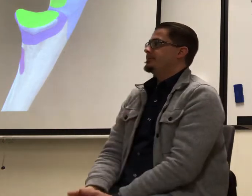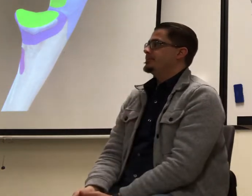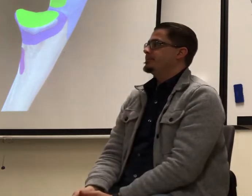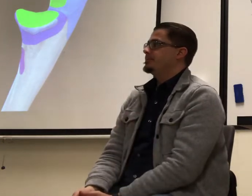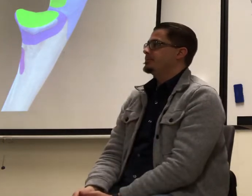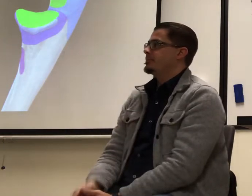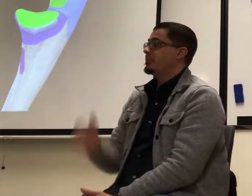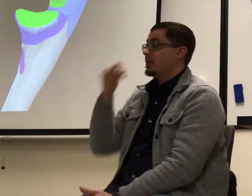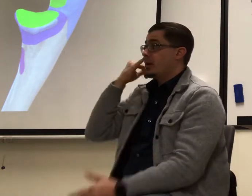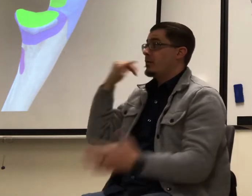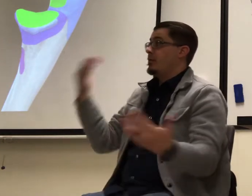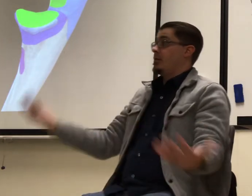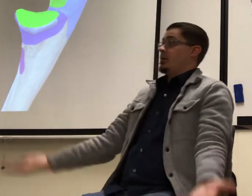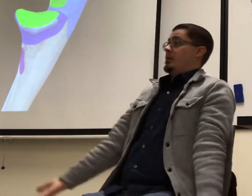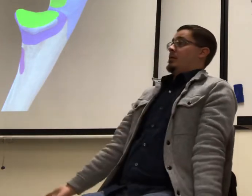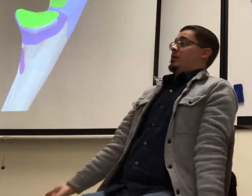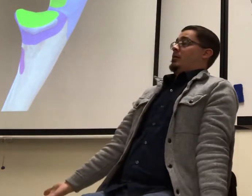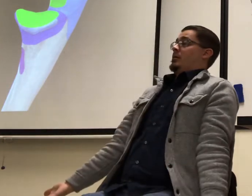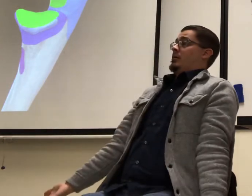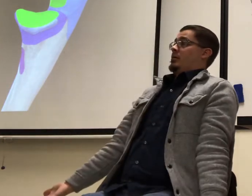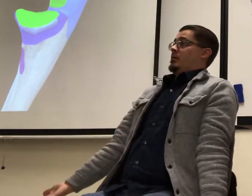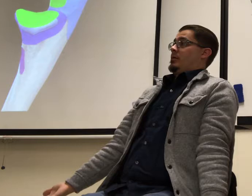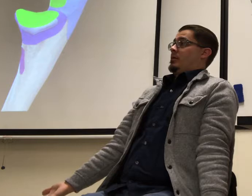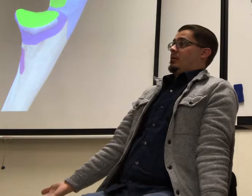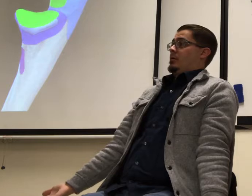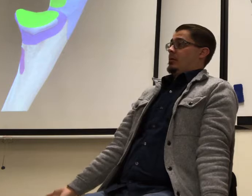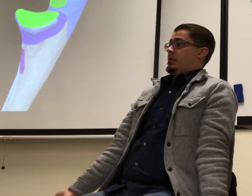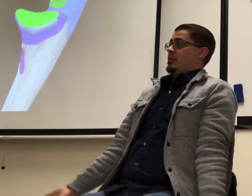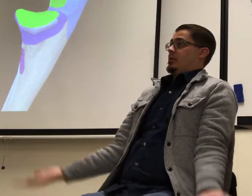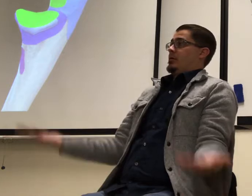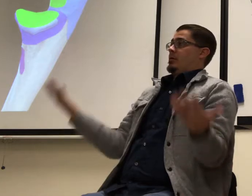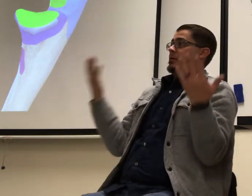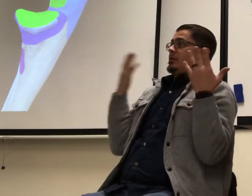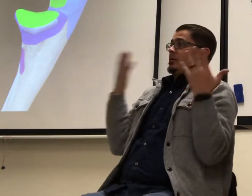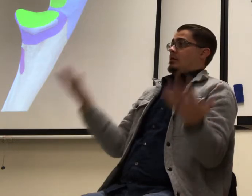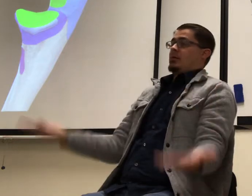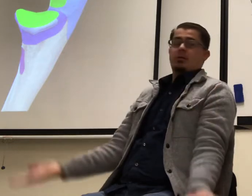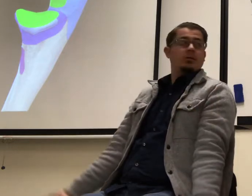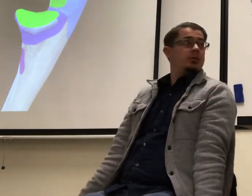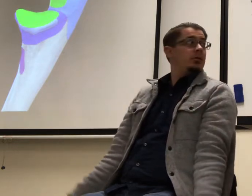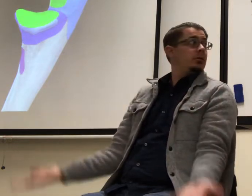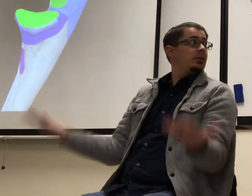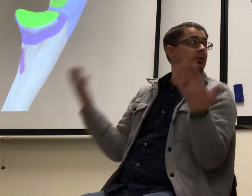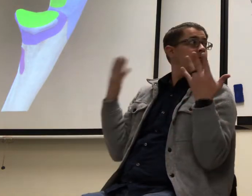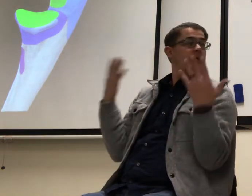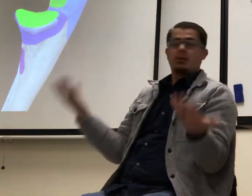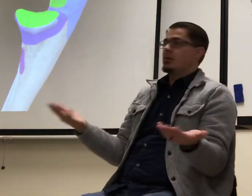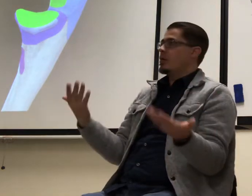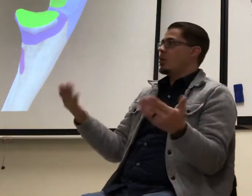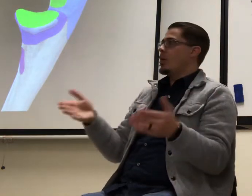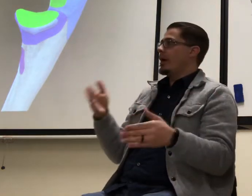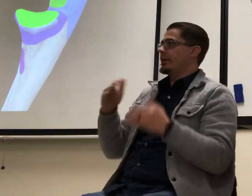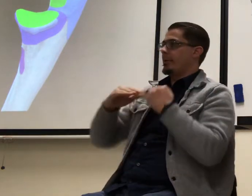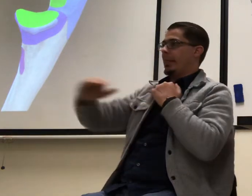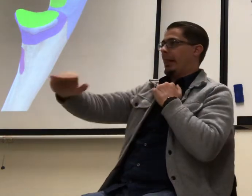So if I'm in the anatomical position, I'm flexing my forearms, what plane is this? That runs front to